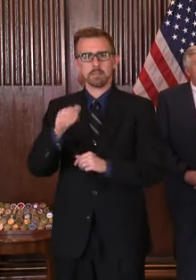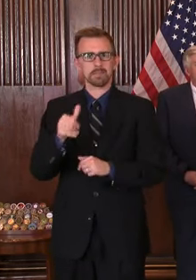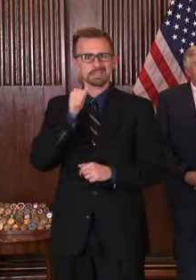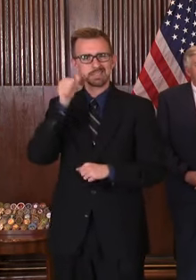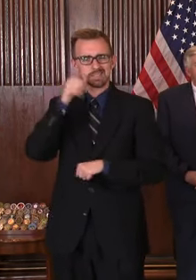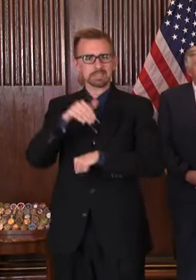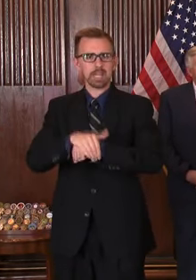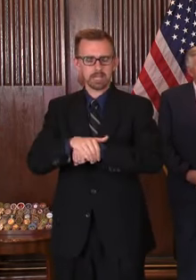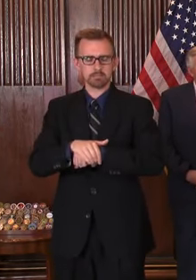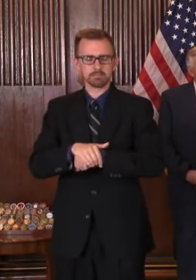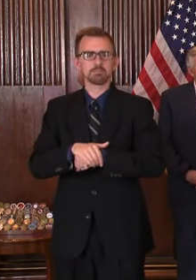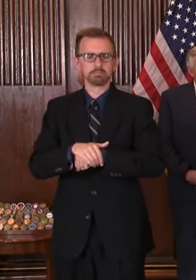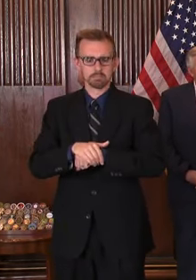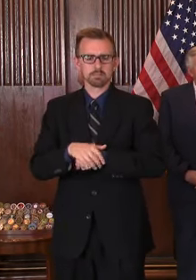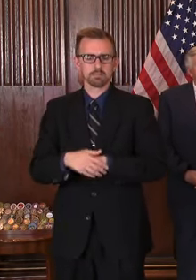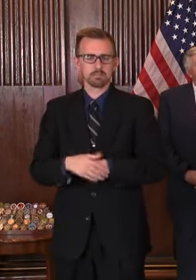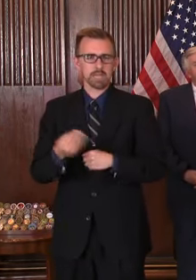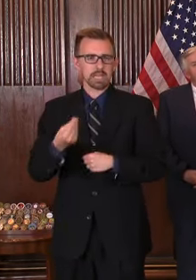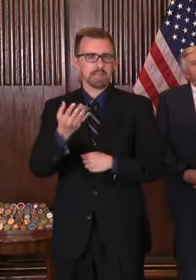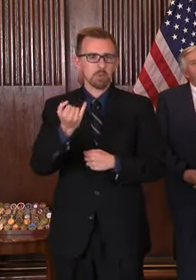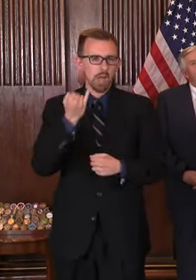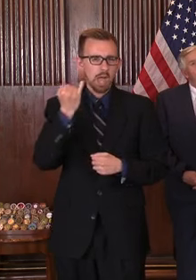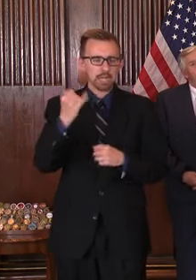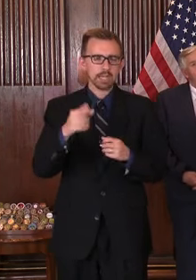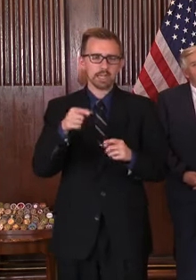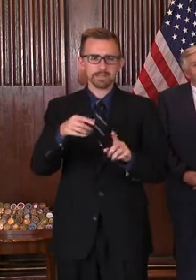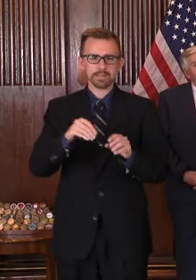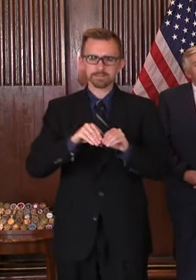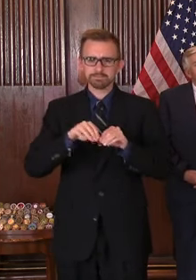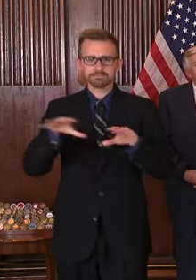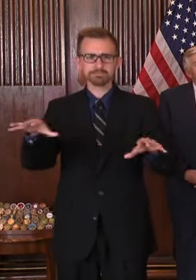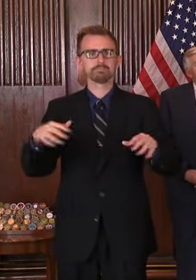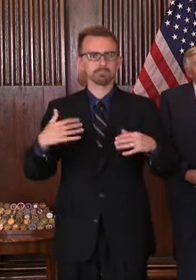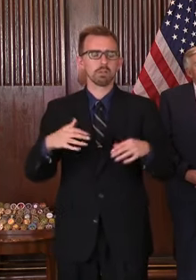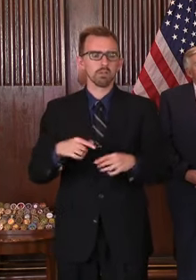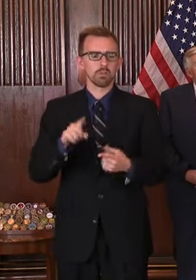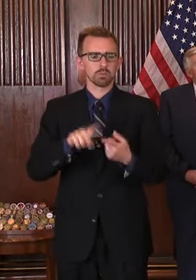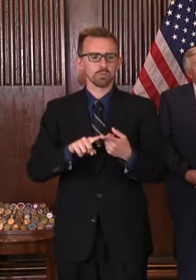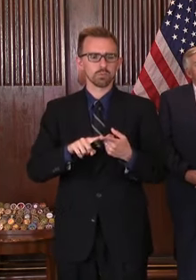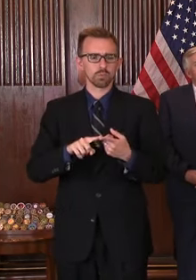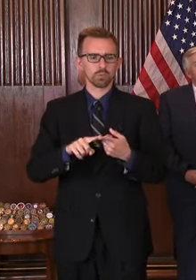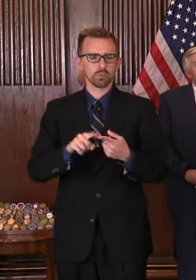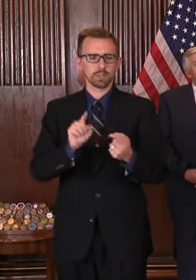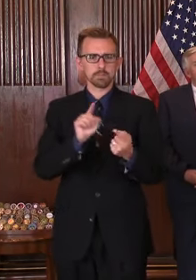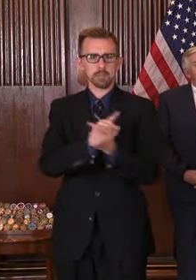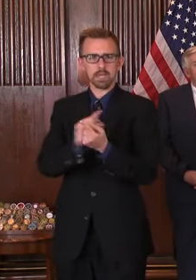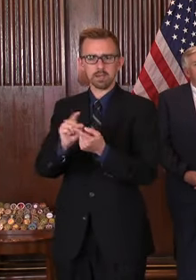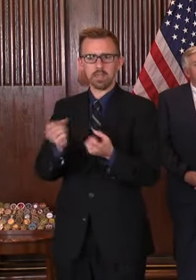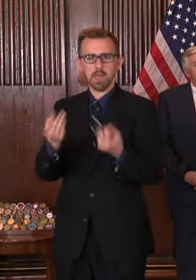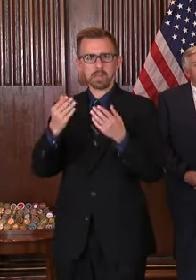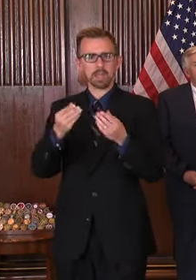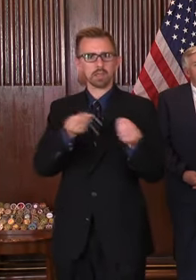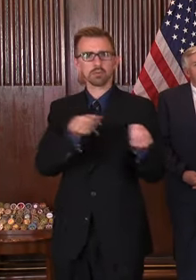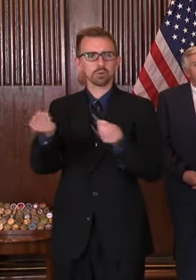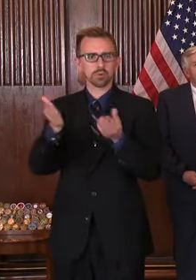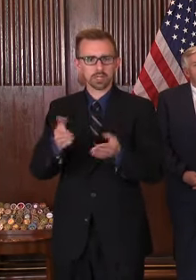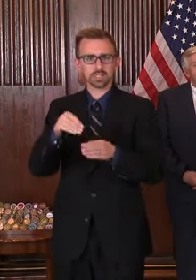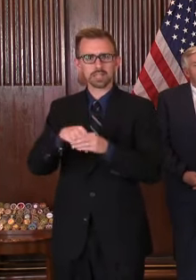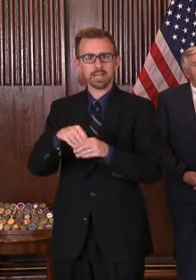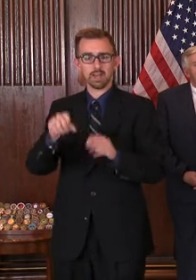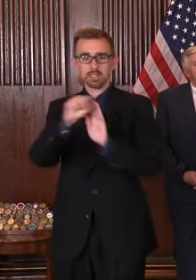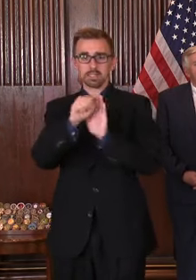it just gave you an idea of just how widespread this is to meet a group of couriers that came in from way down in the Boot